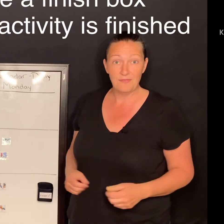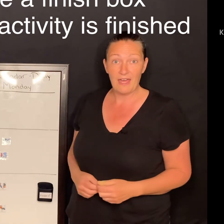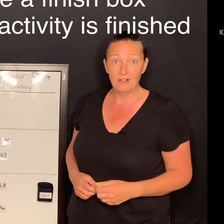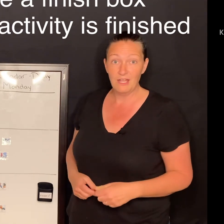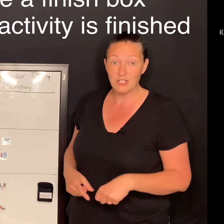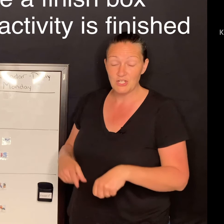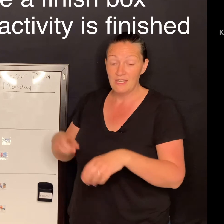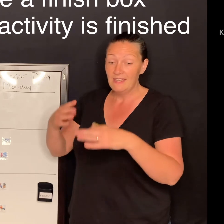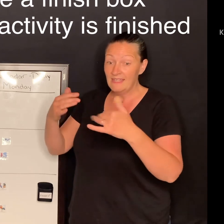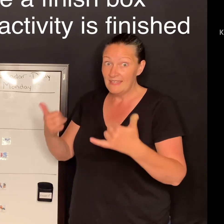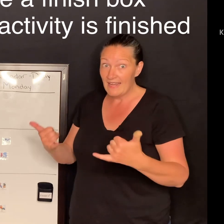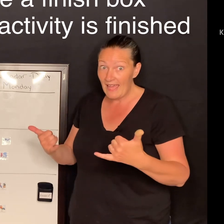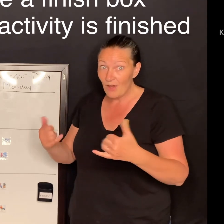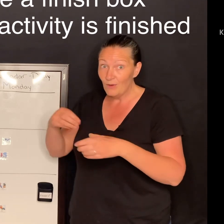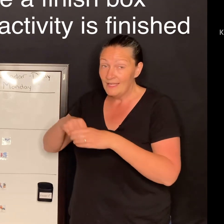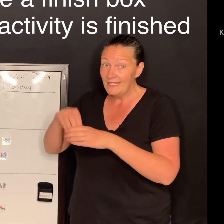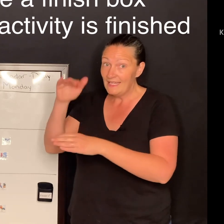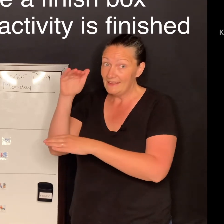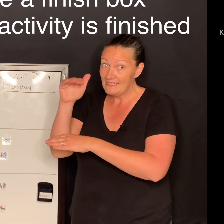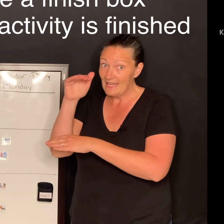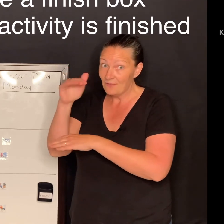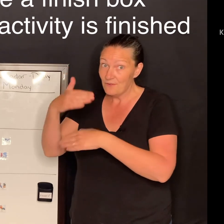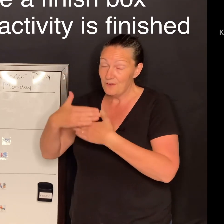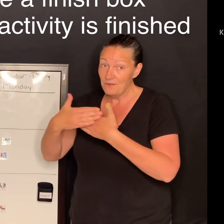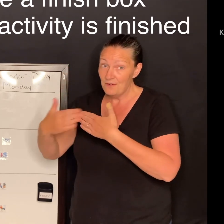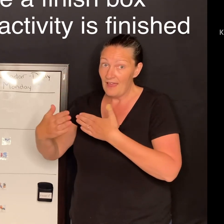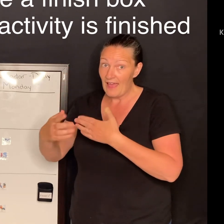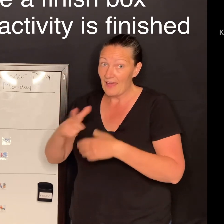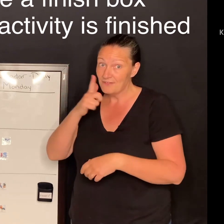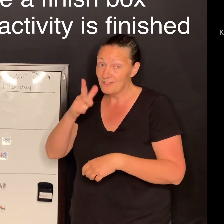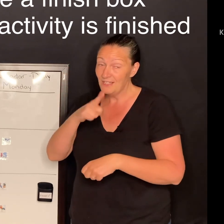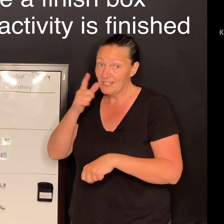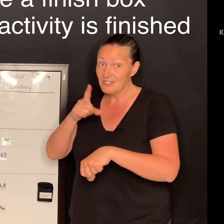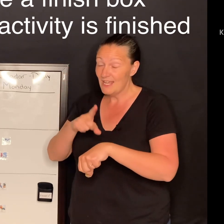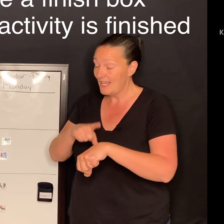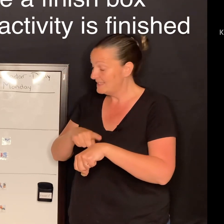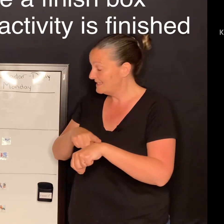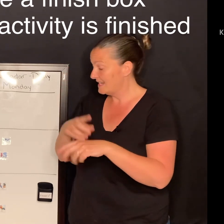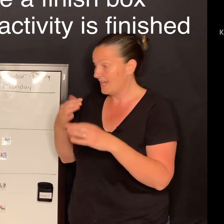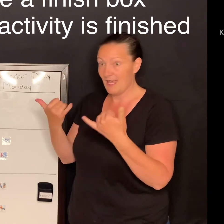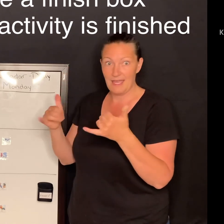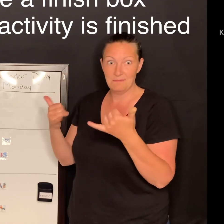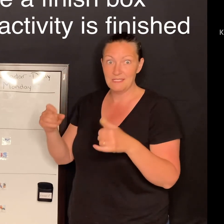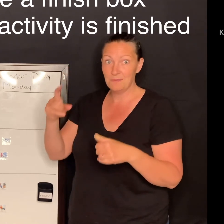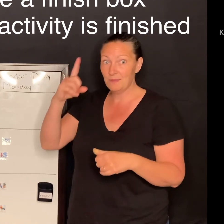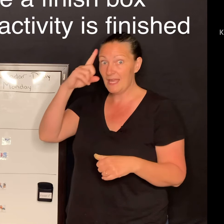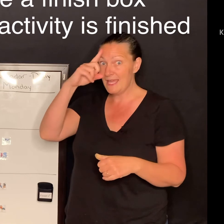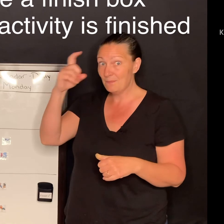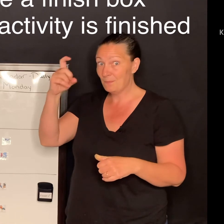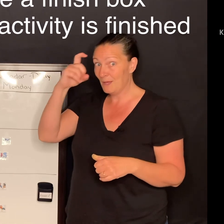our lunch. Now in the afternoon, after lunch, it's time to play